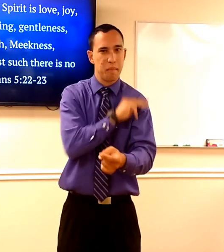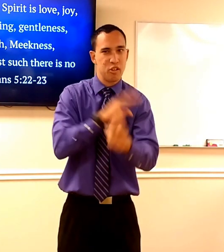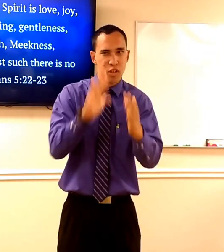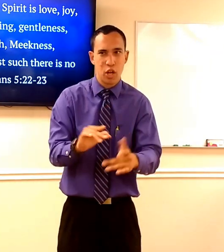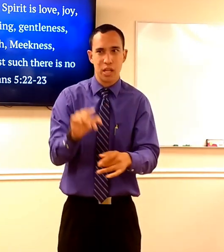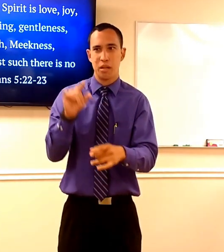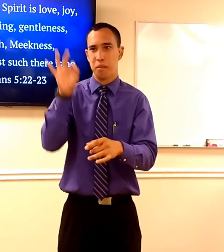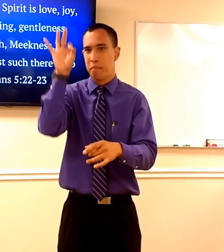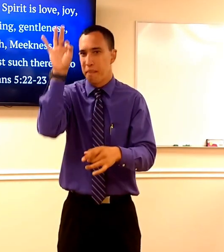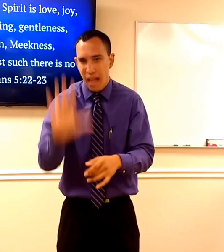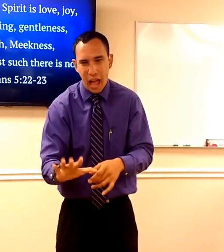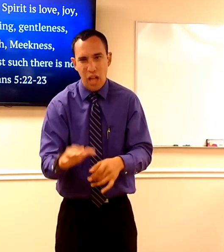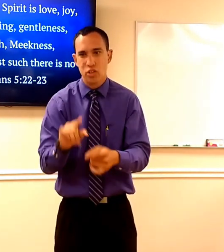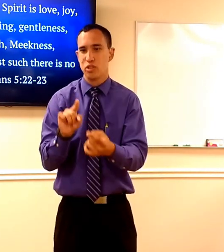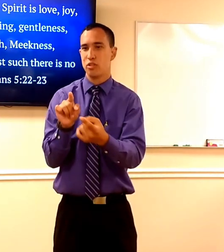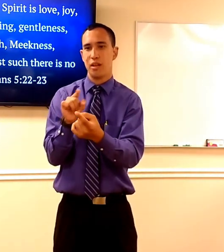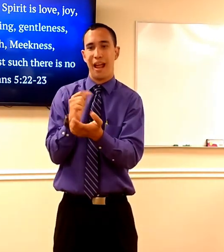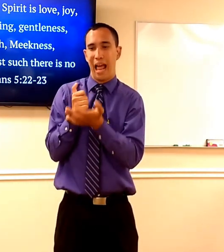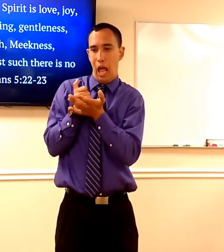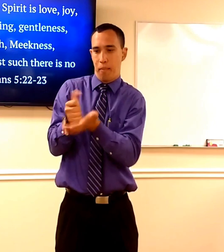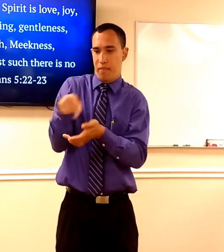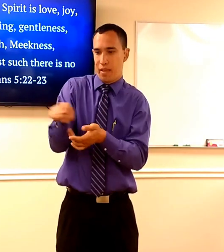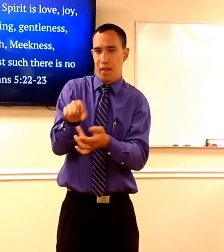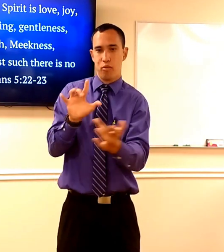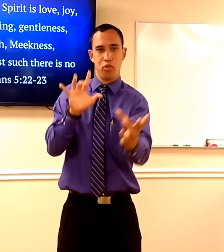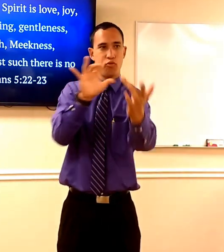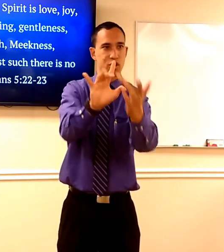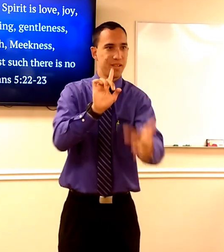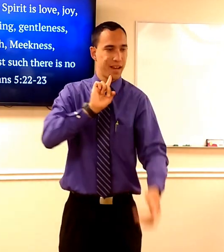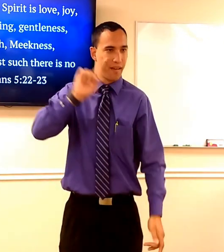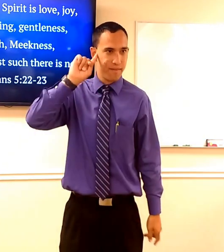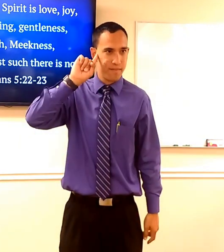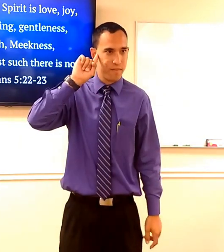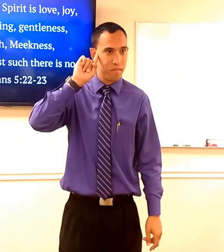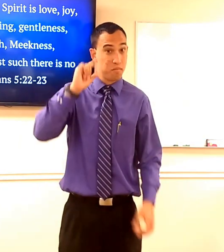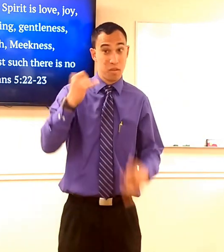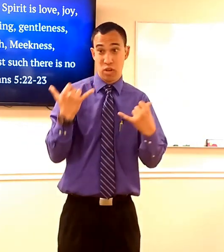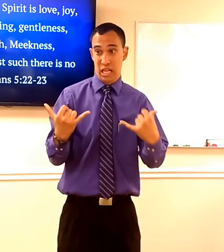go to different countries, help missionaries, pastors, help them reach deaf people,